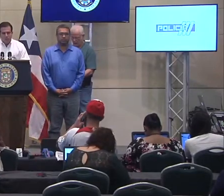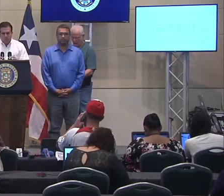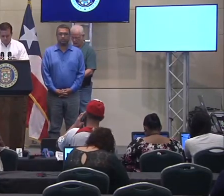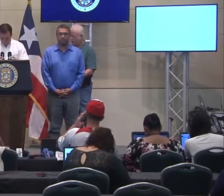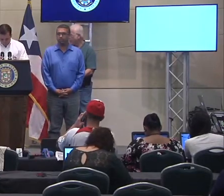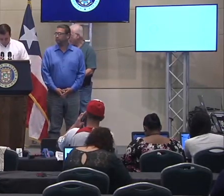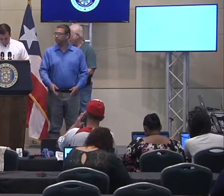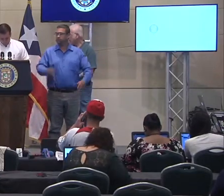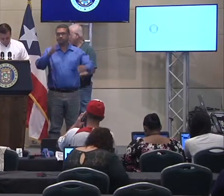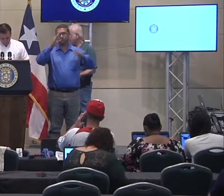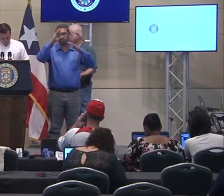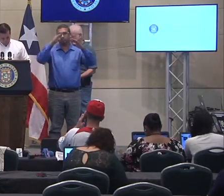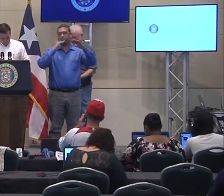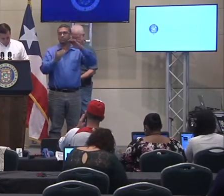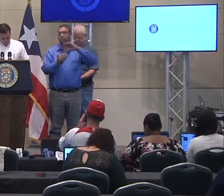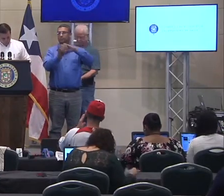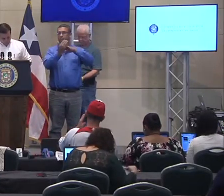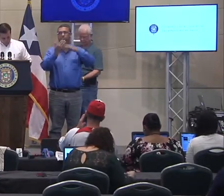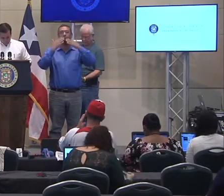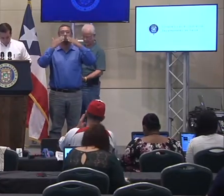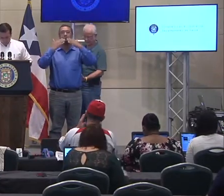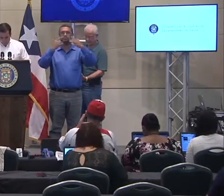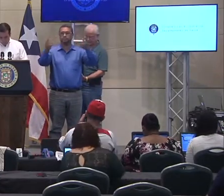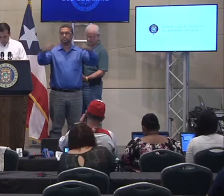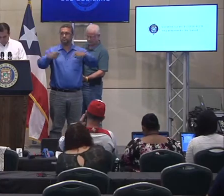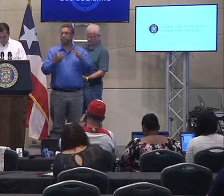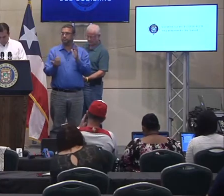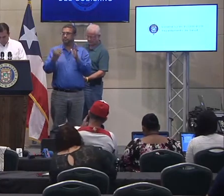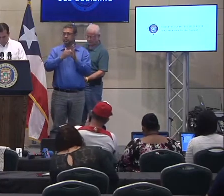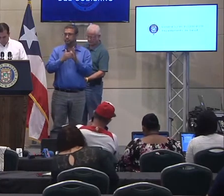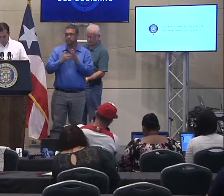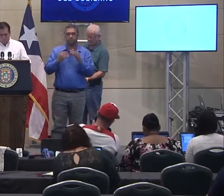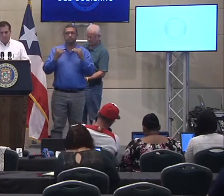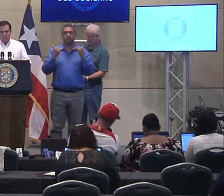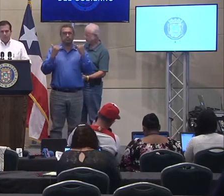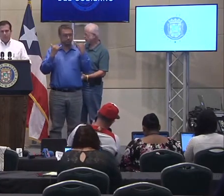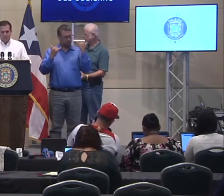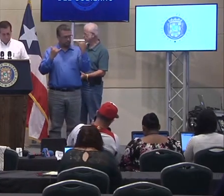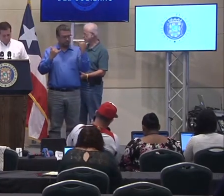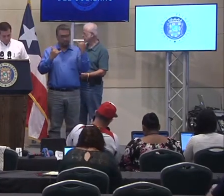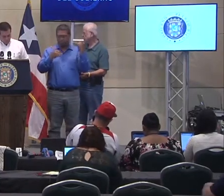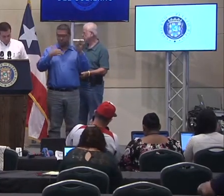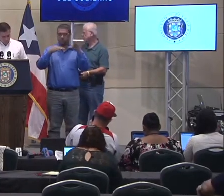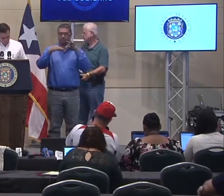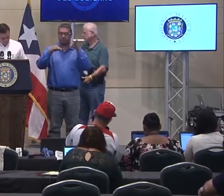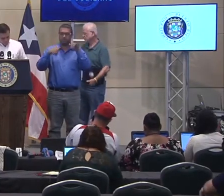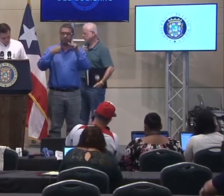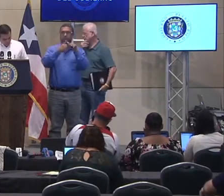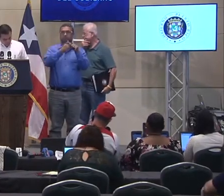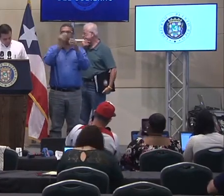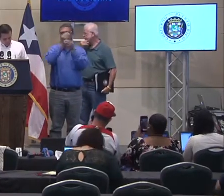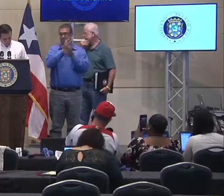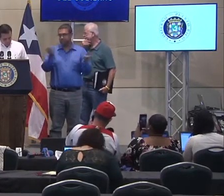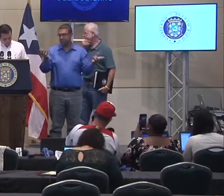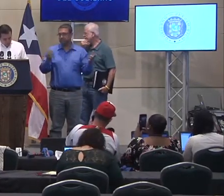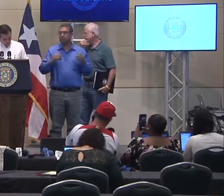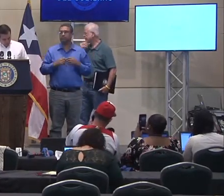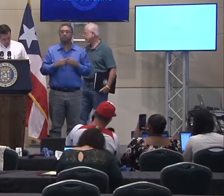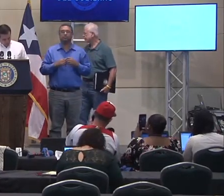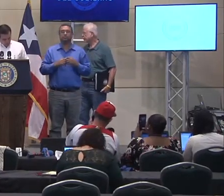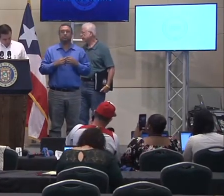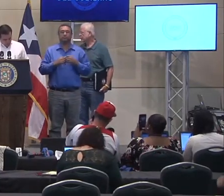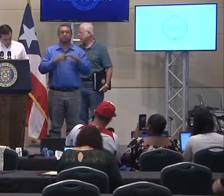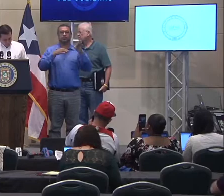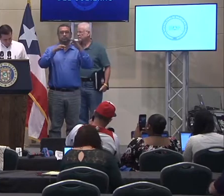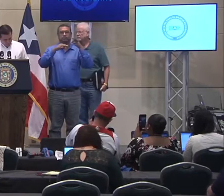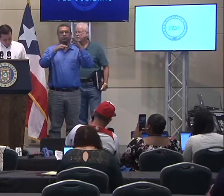The you for being here again today. We will give you an update, establish the priorities